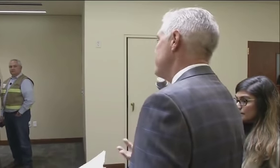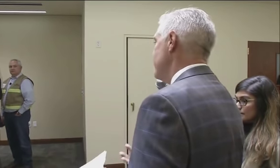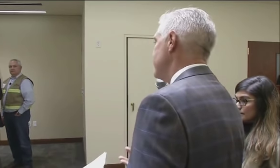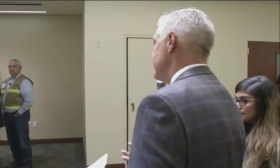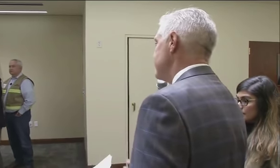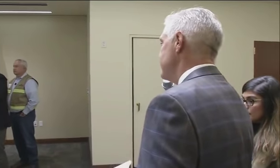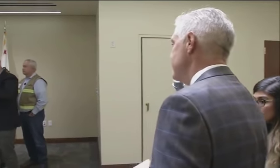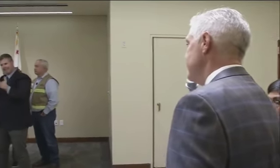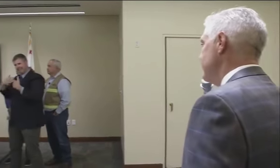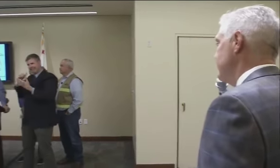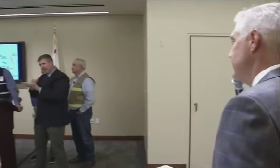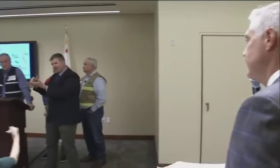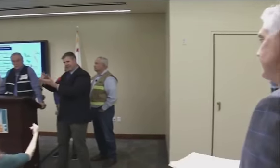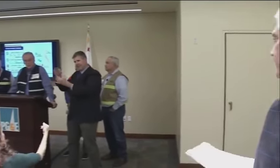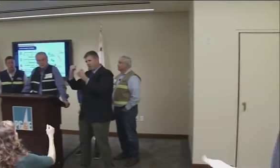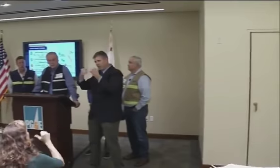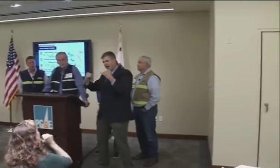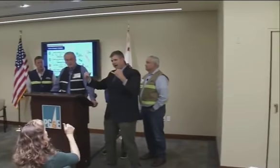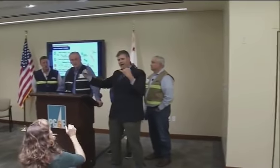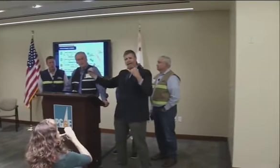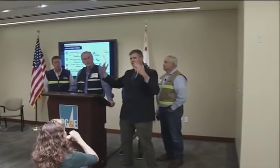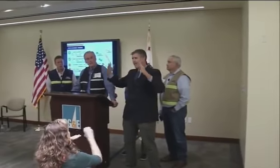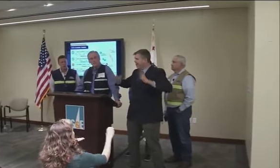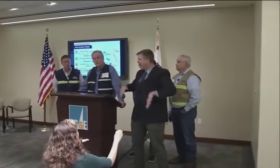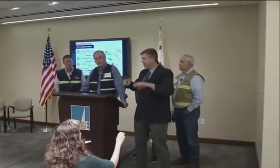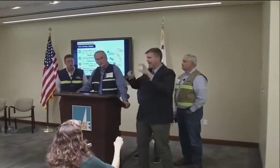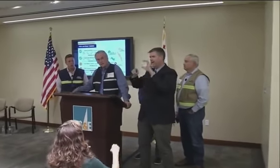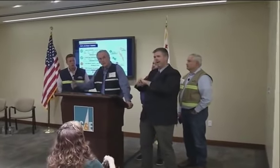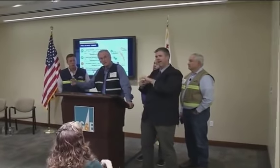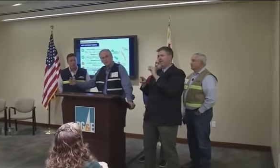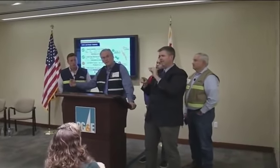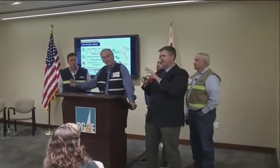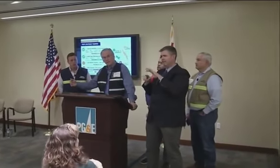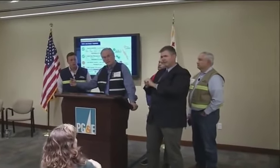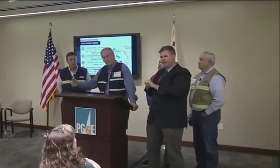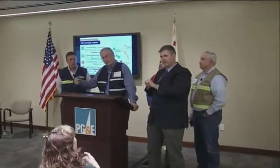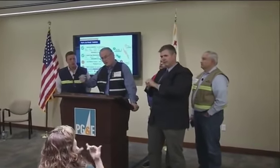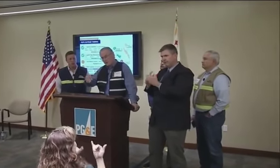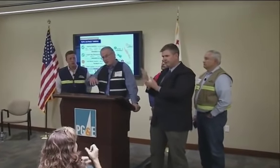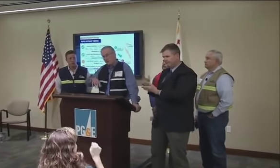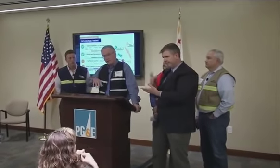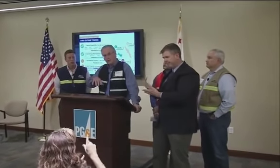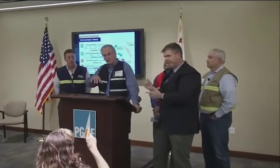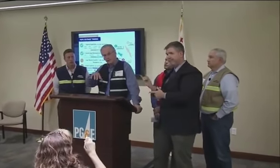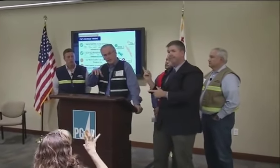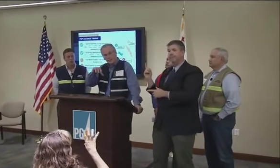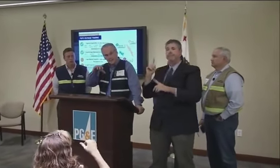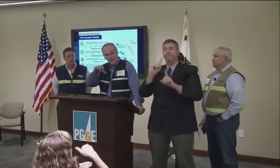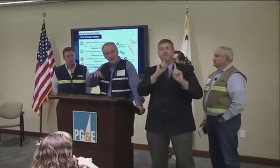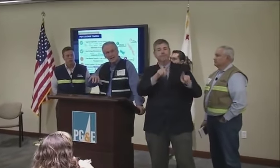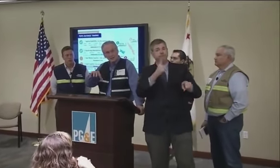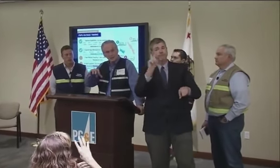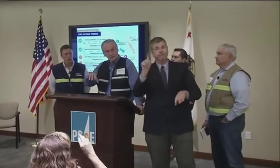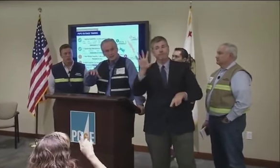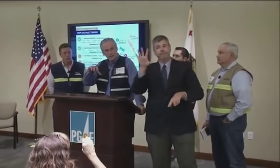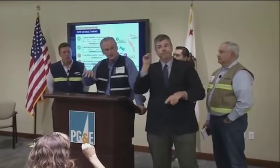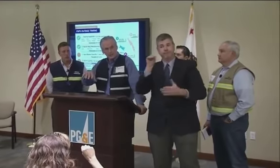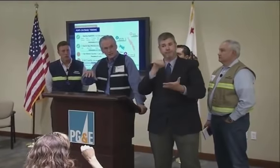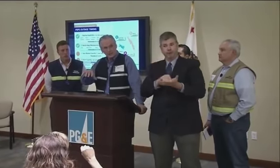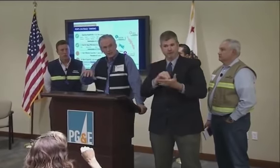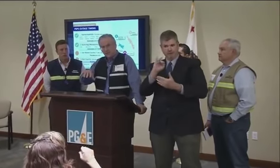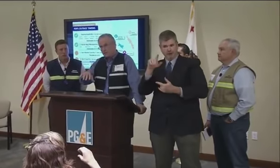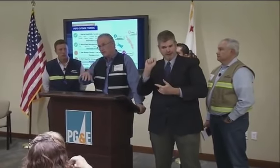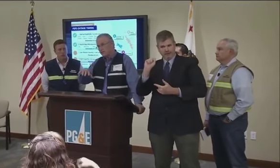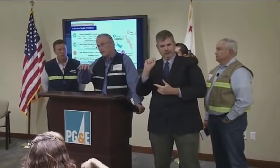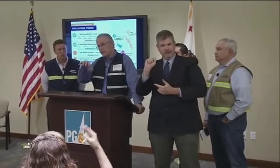speeding up that process? We are, and 150 miles this year, 750 the next year. What we're also doing is doing it in the highest risk